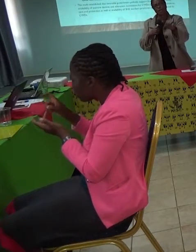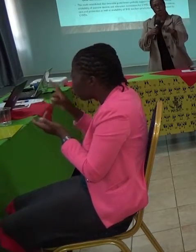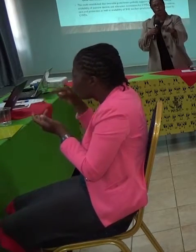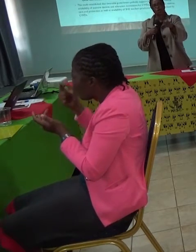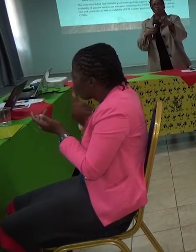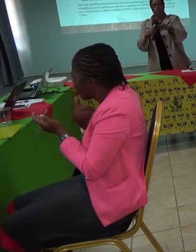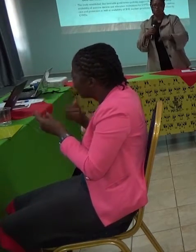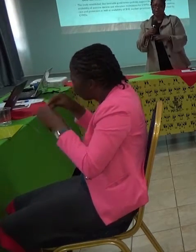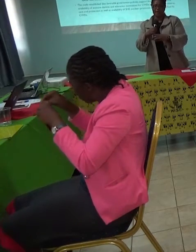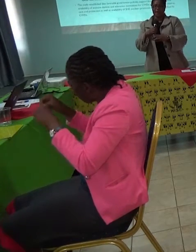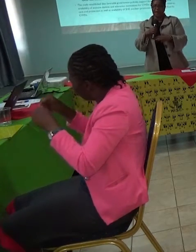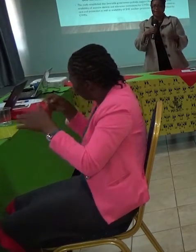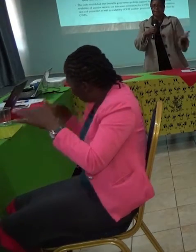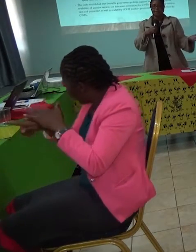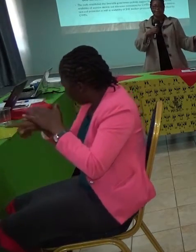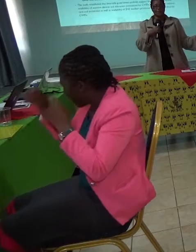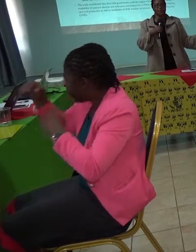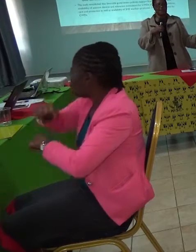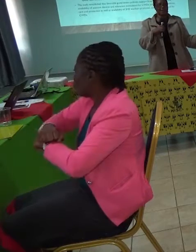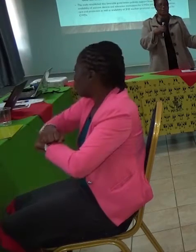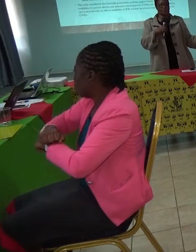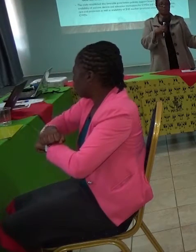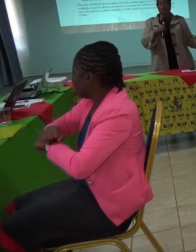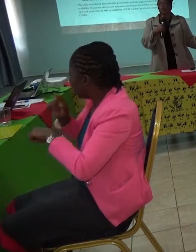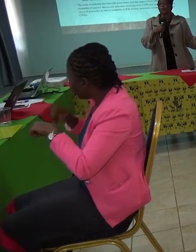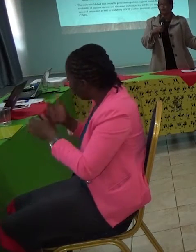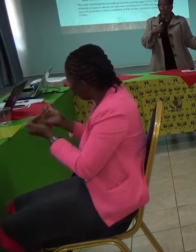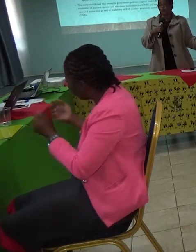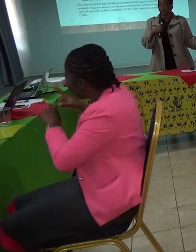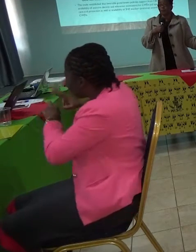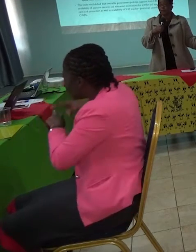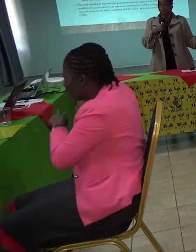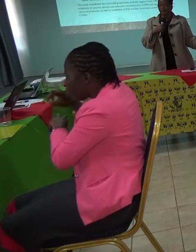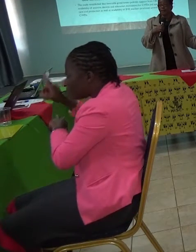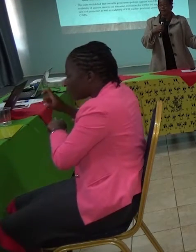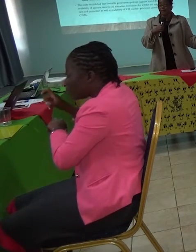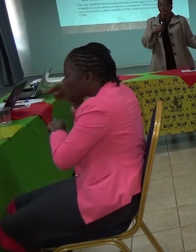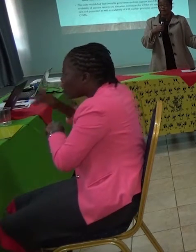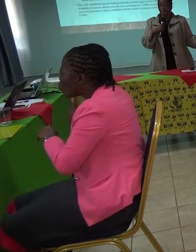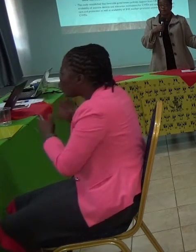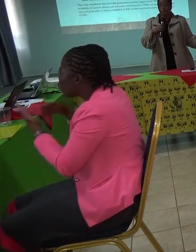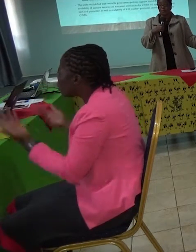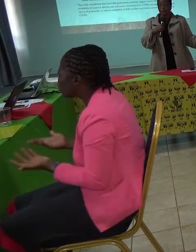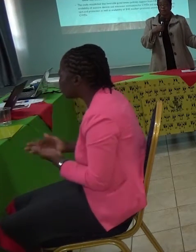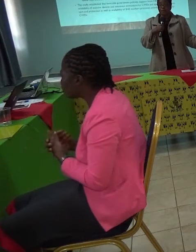a national school. As children sit for exams, what do they wish for?